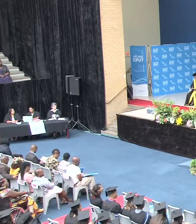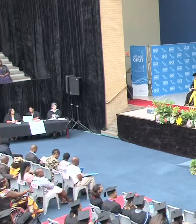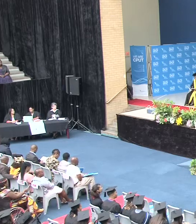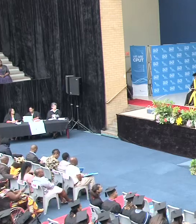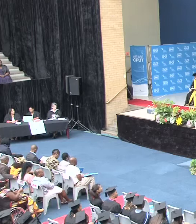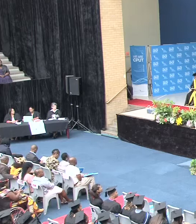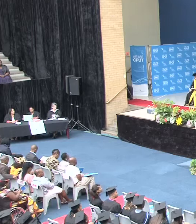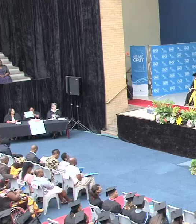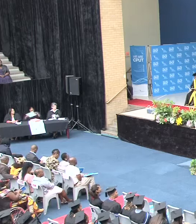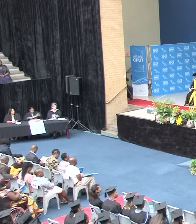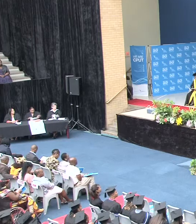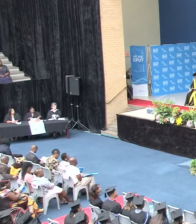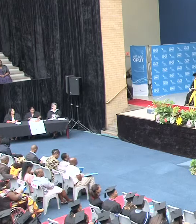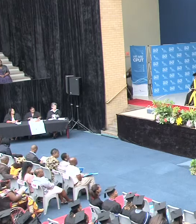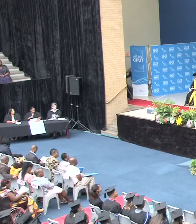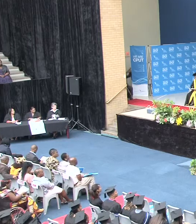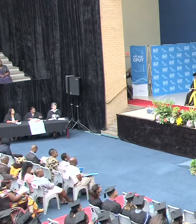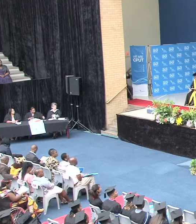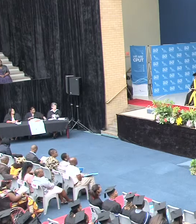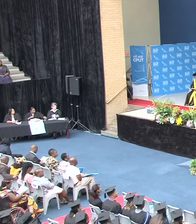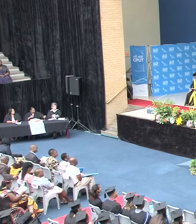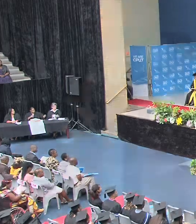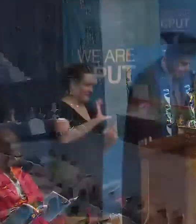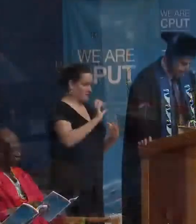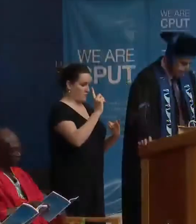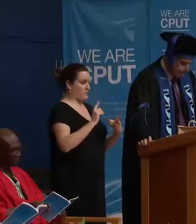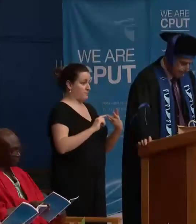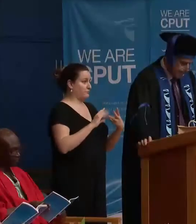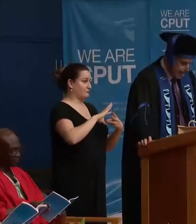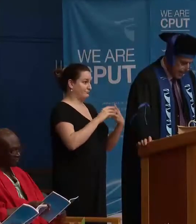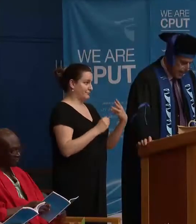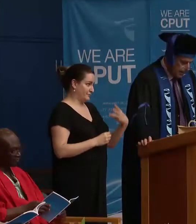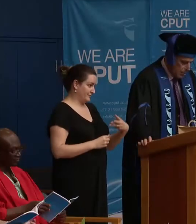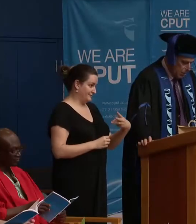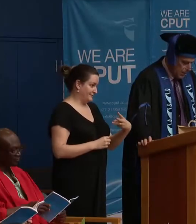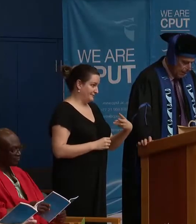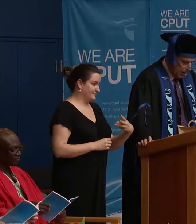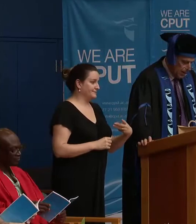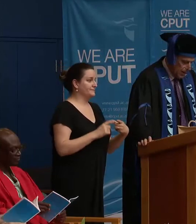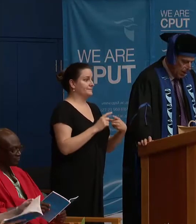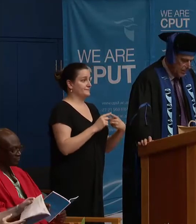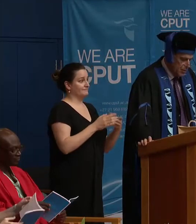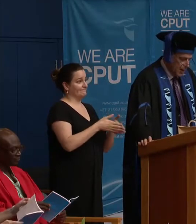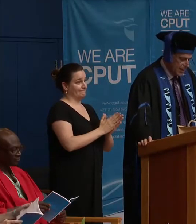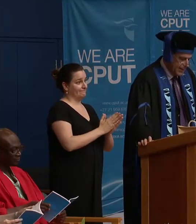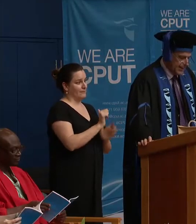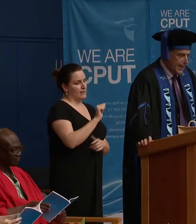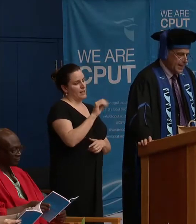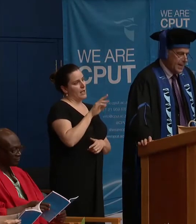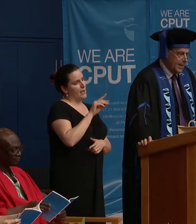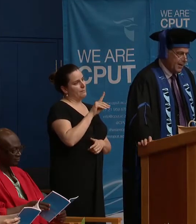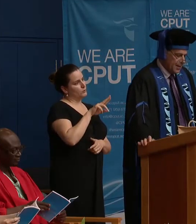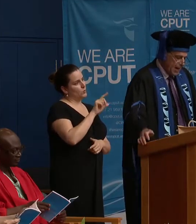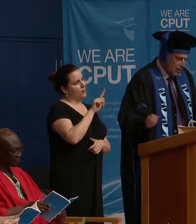Chancellor's medal to one candidate. I'm calling upon Abdullah